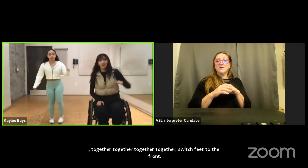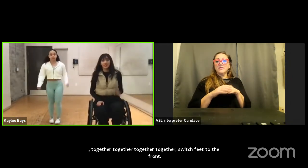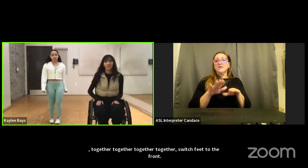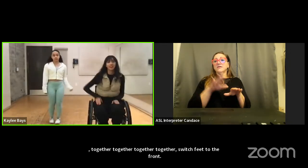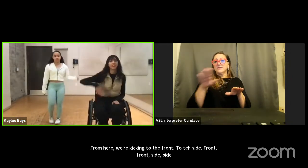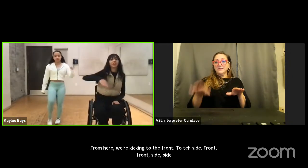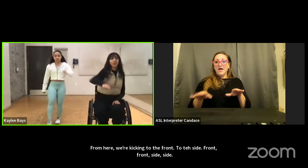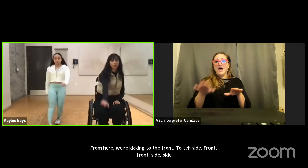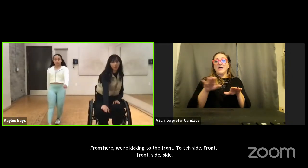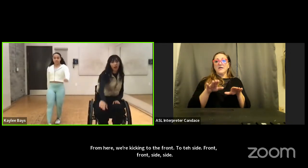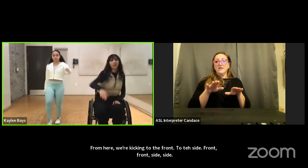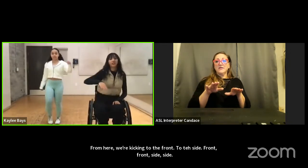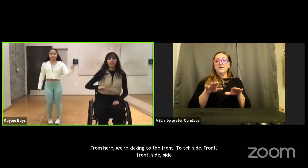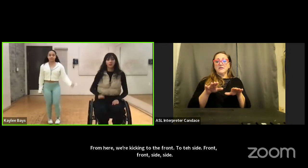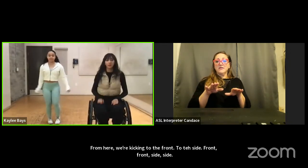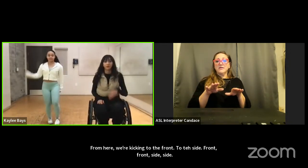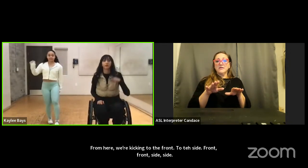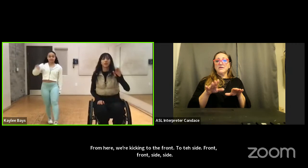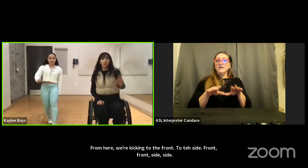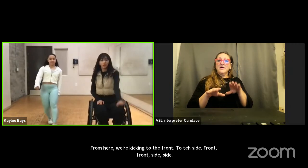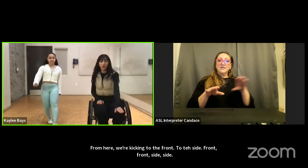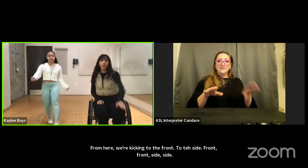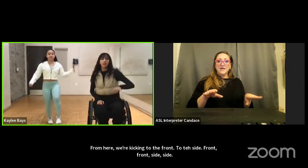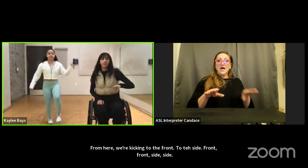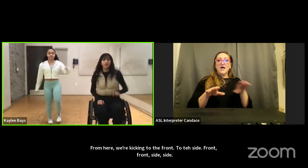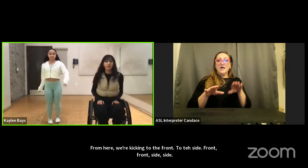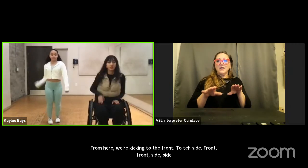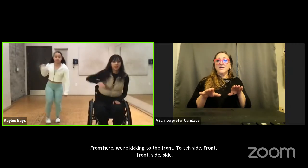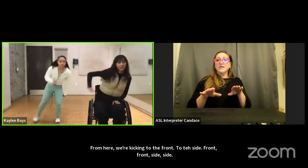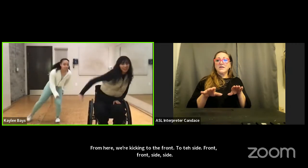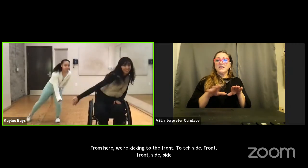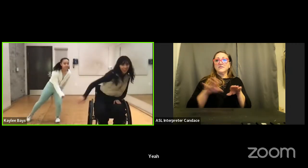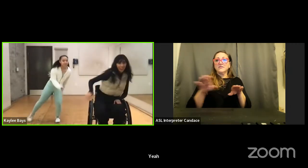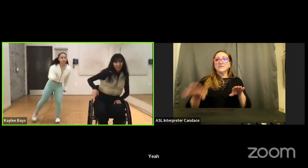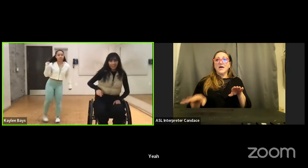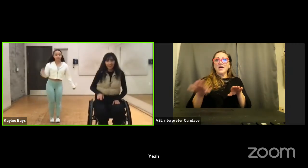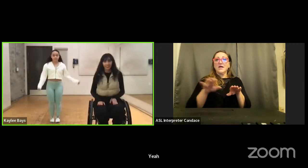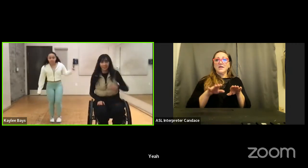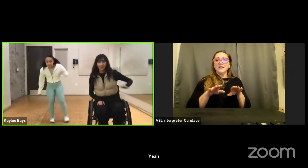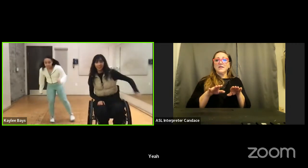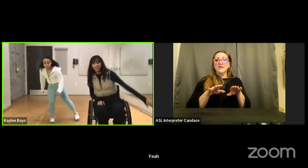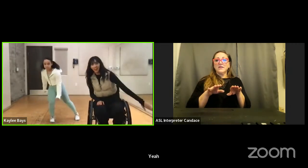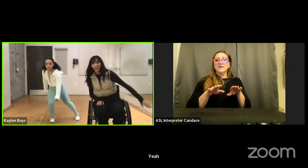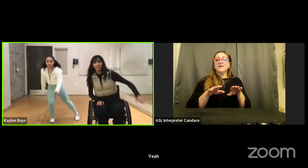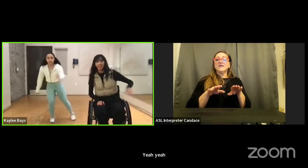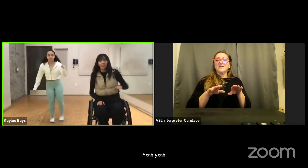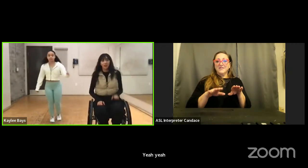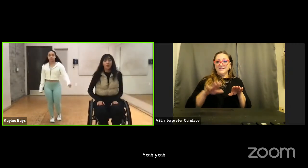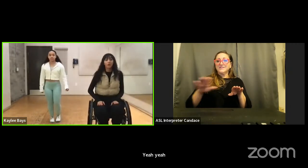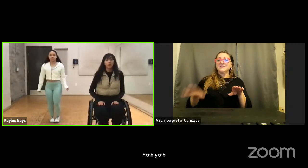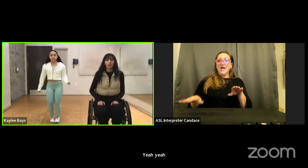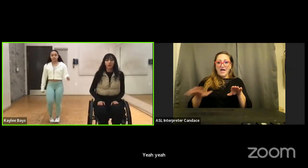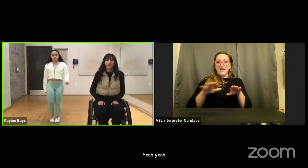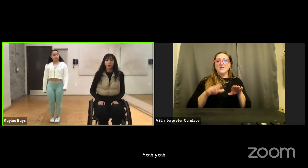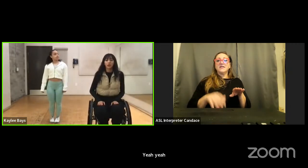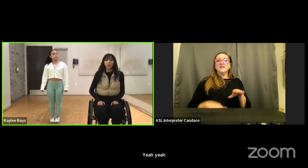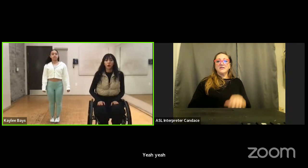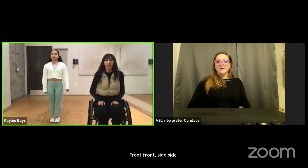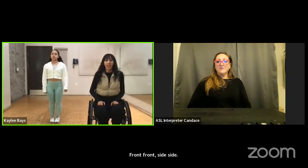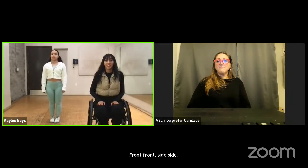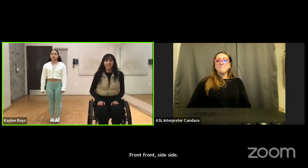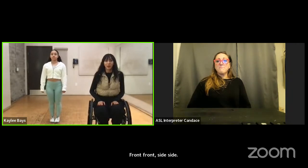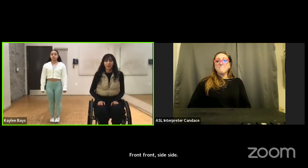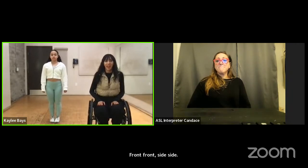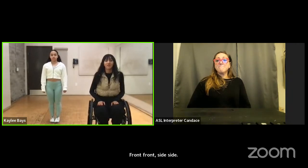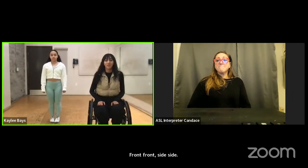side. Front, front, side, side. Freeze right there. We're going to